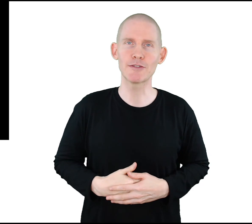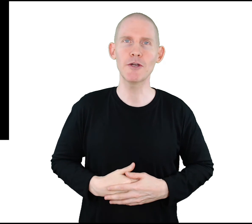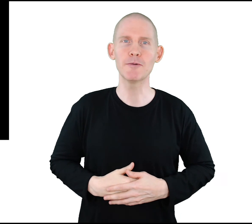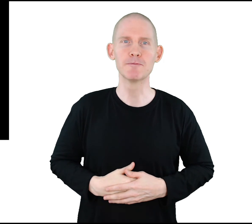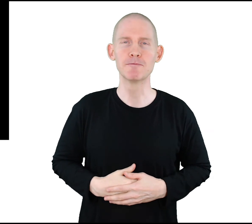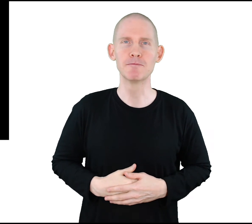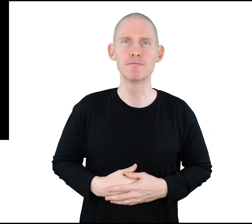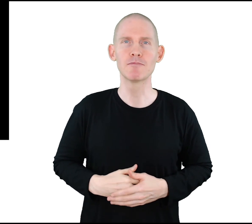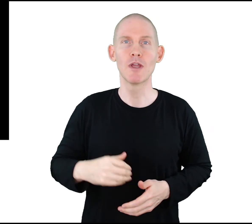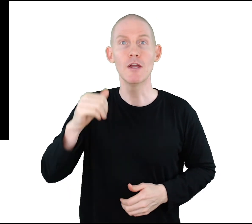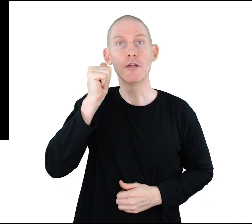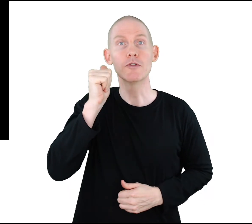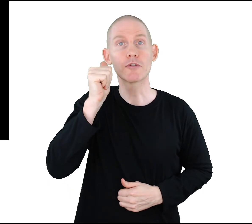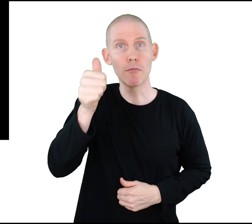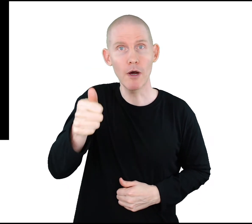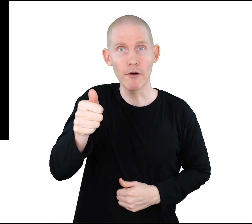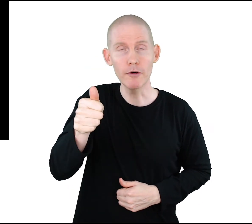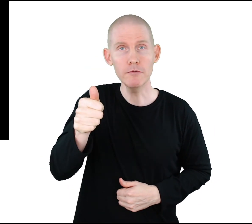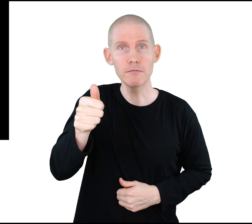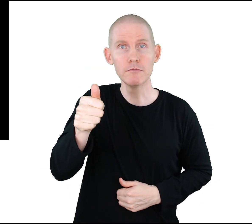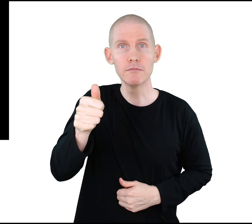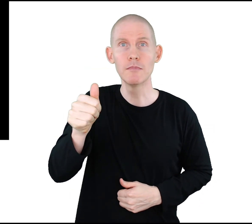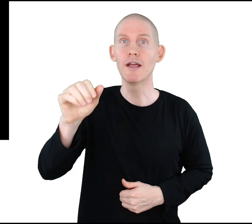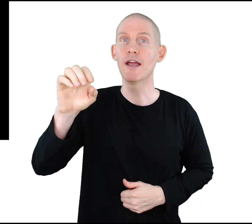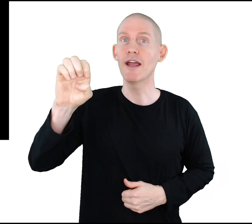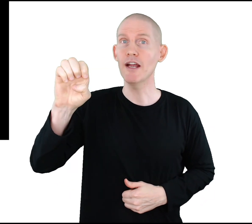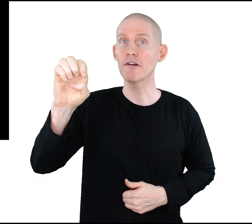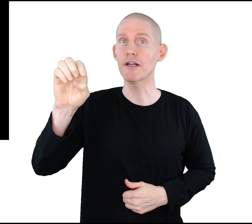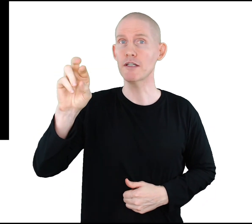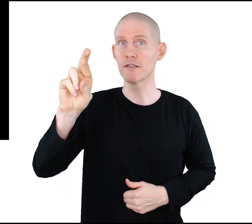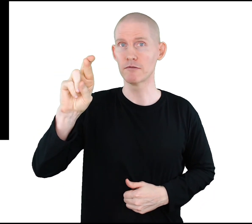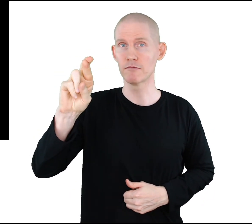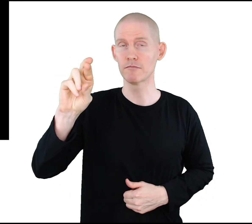slow. Tomorrow, Eric